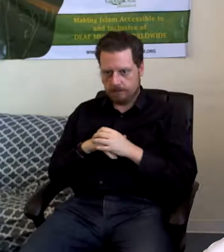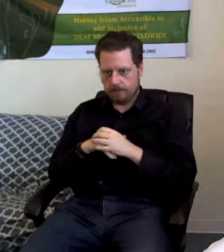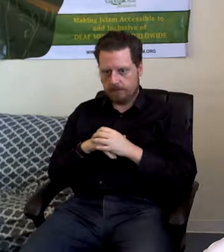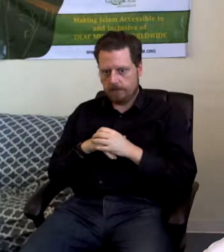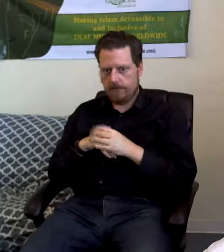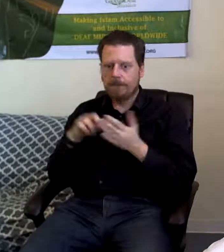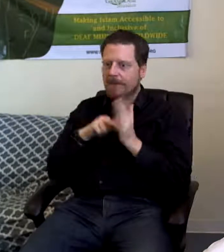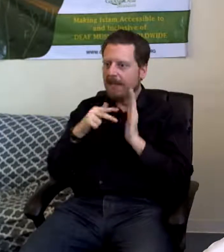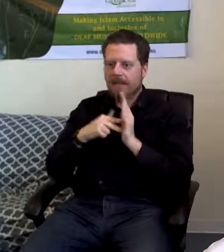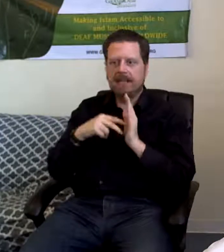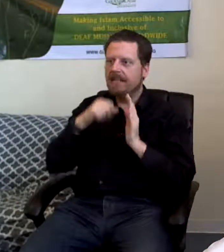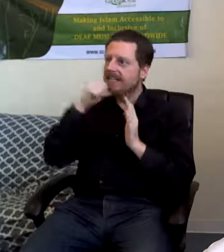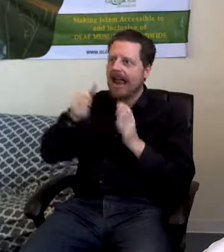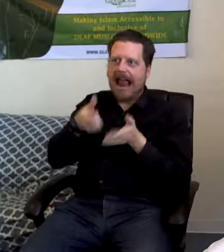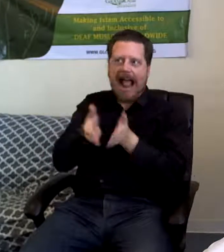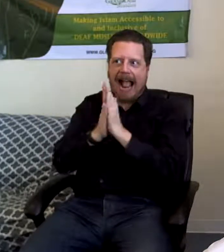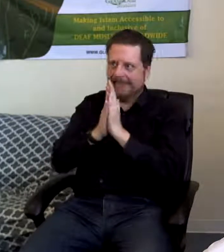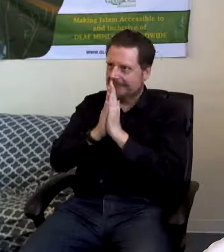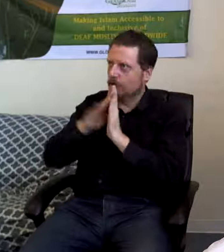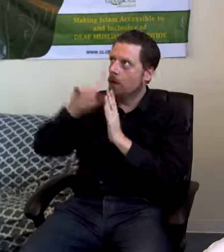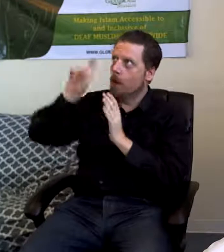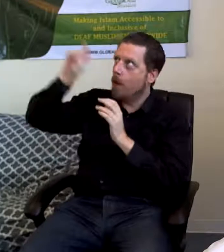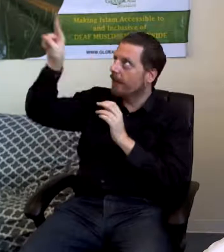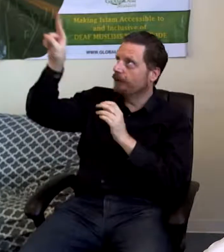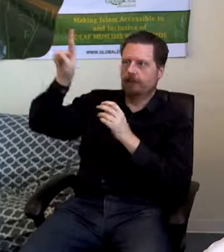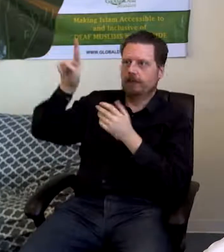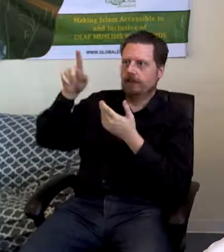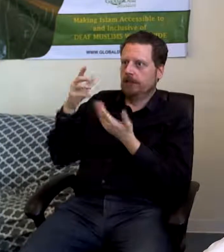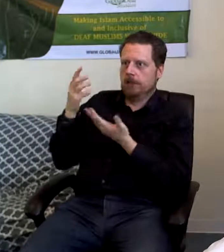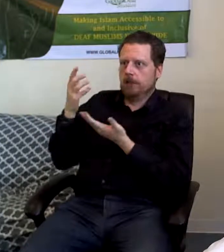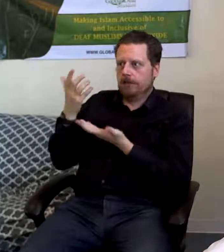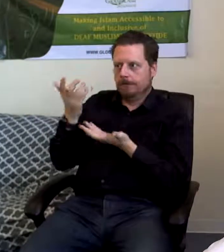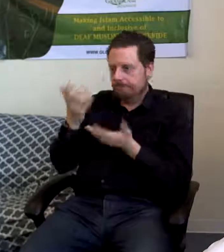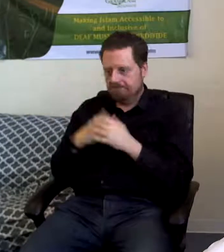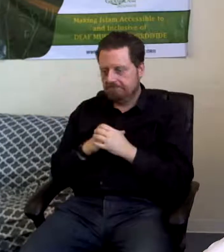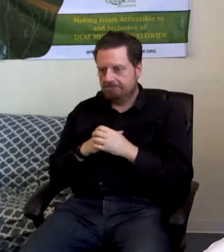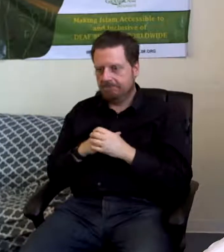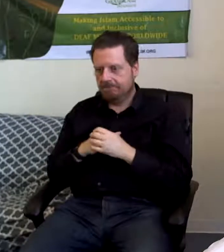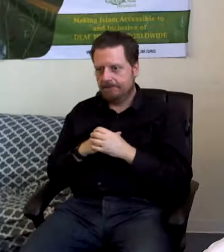which means without asking Him, without questioning Him.